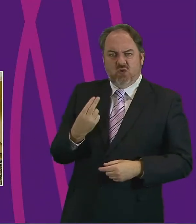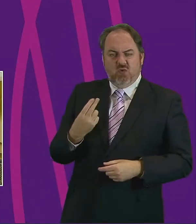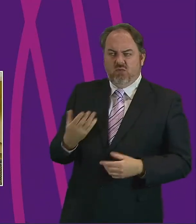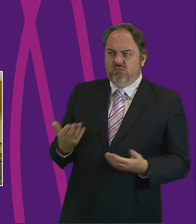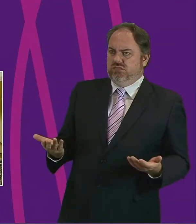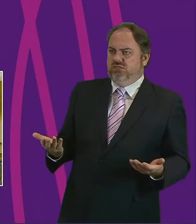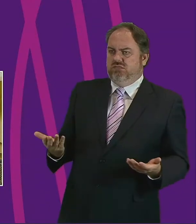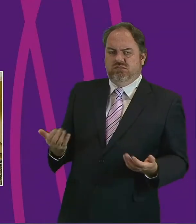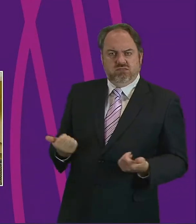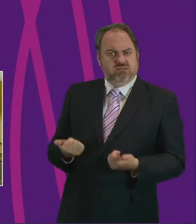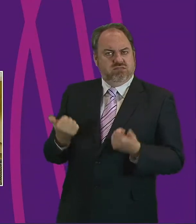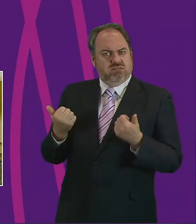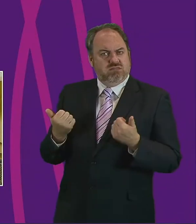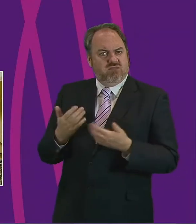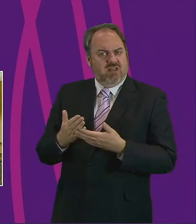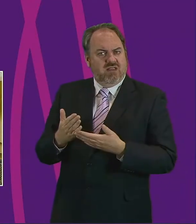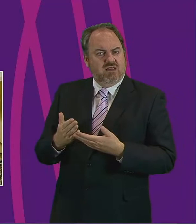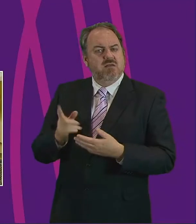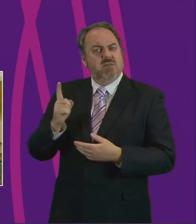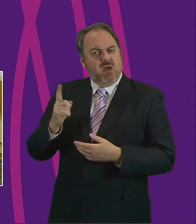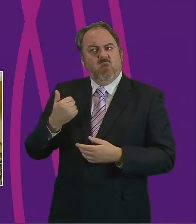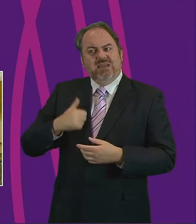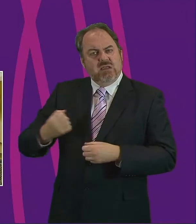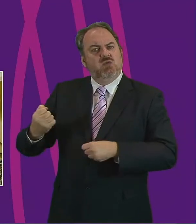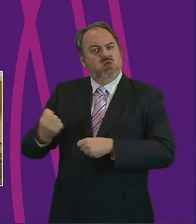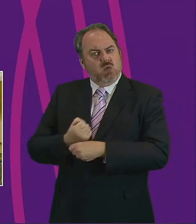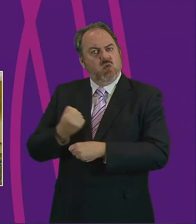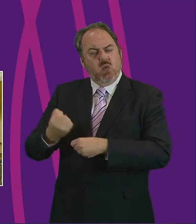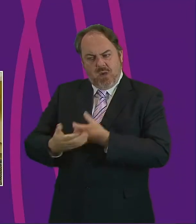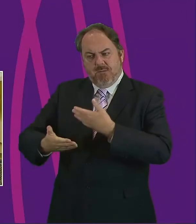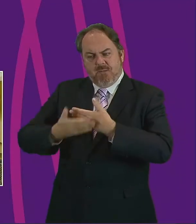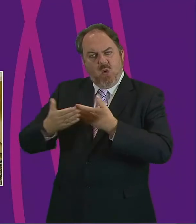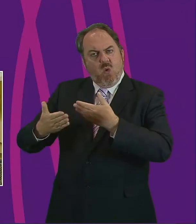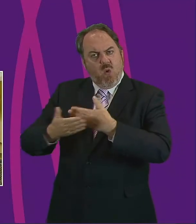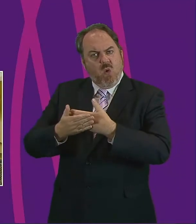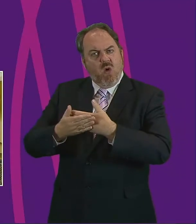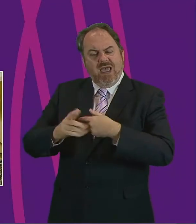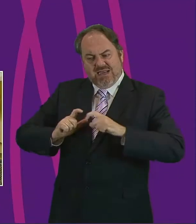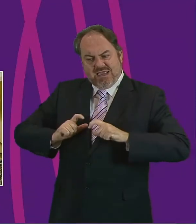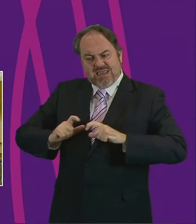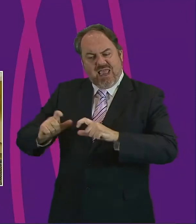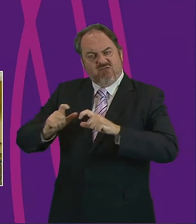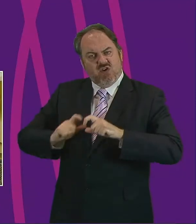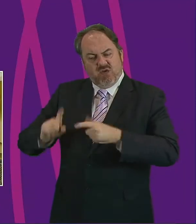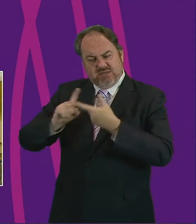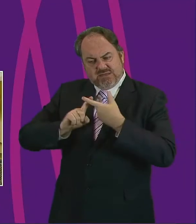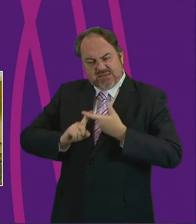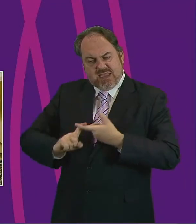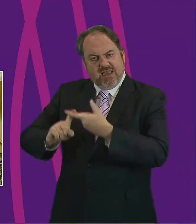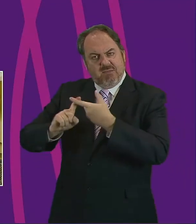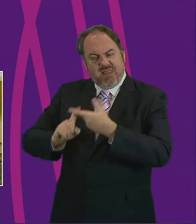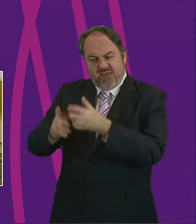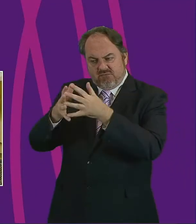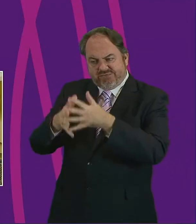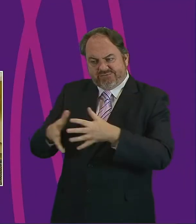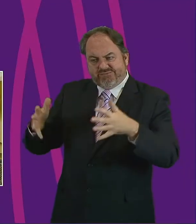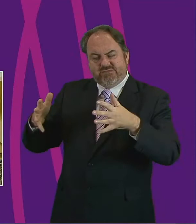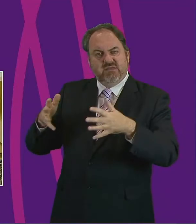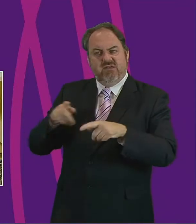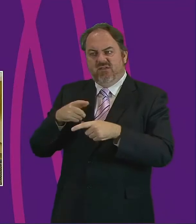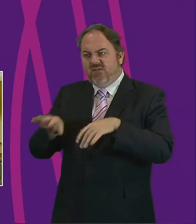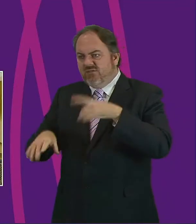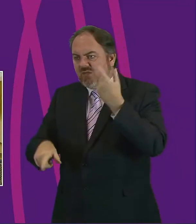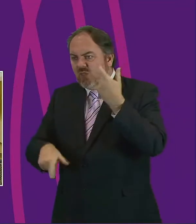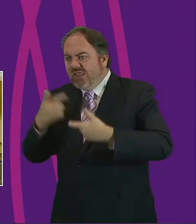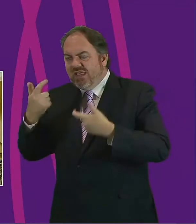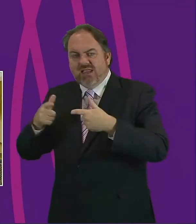has been working, but we need to do more of it and we need to do it more sustainably. So that's what we will continue to do, both in terms of